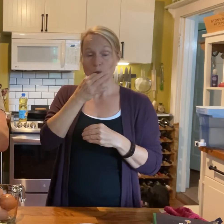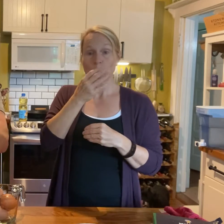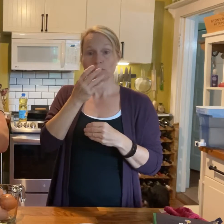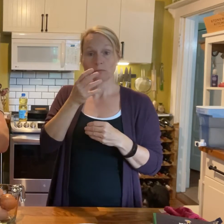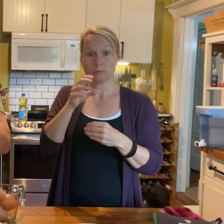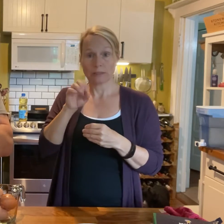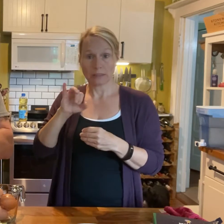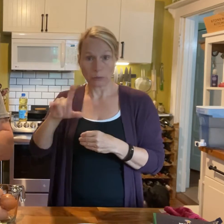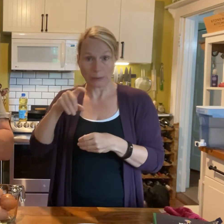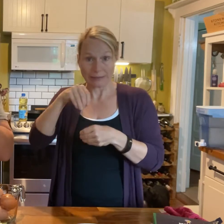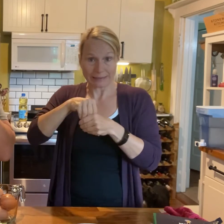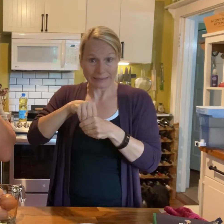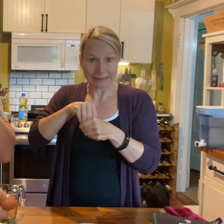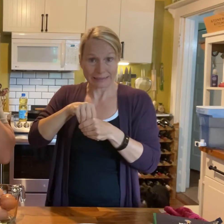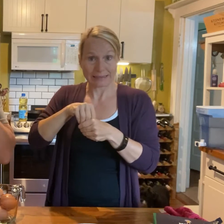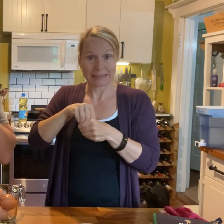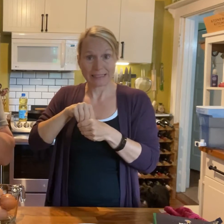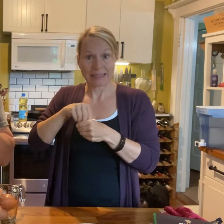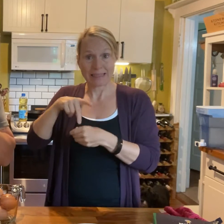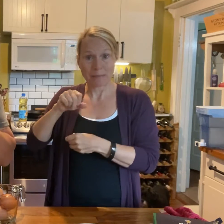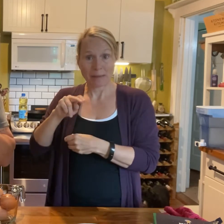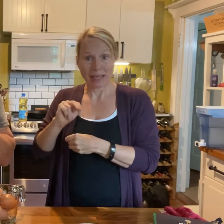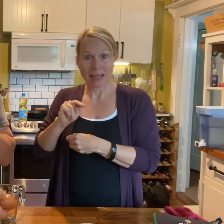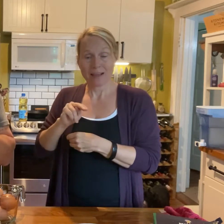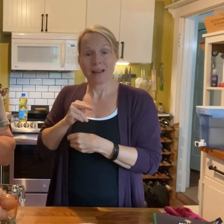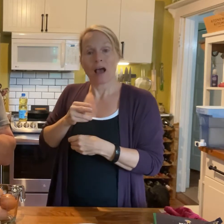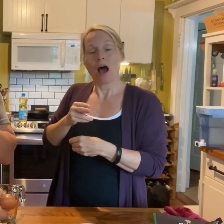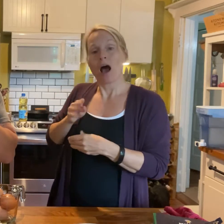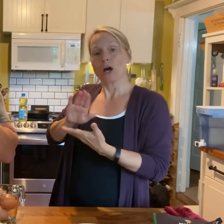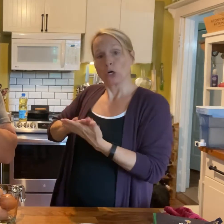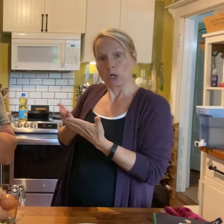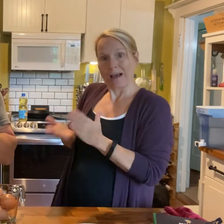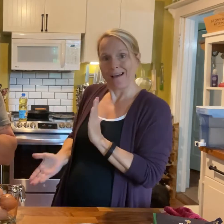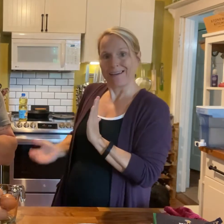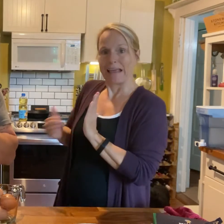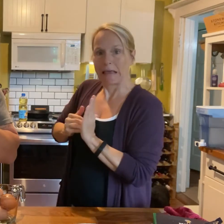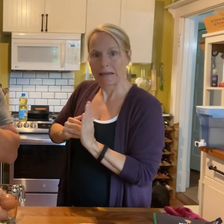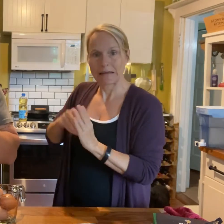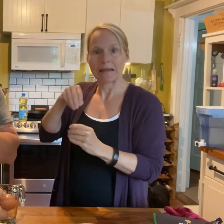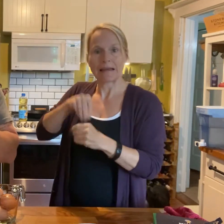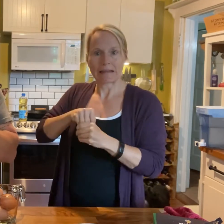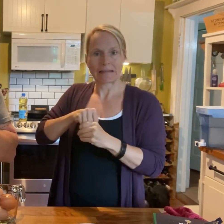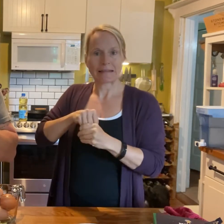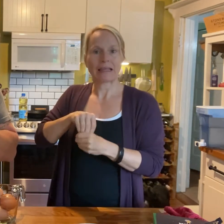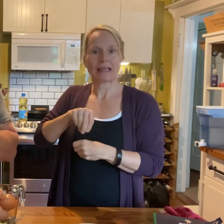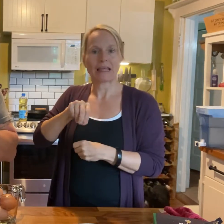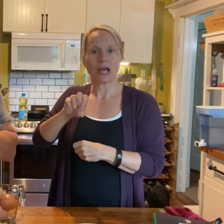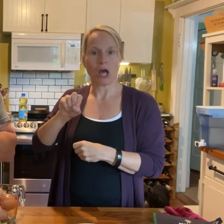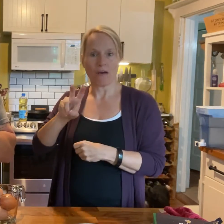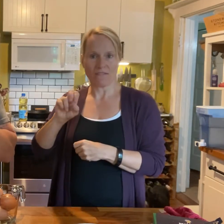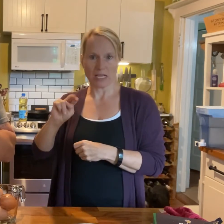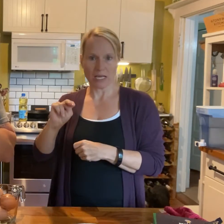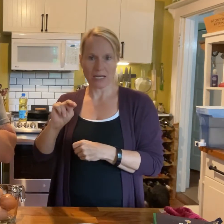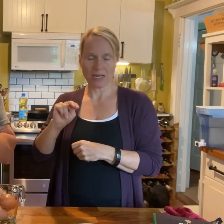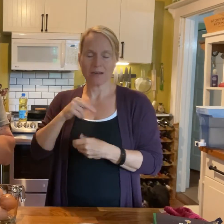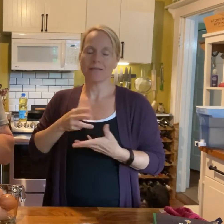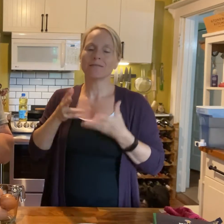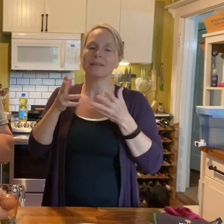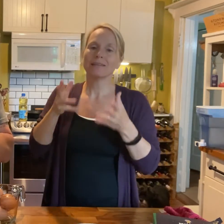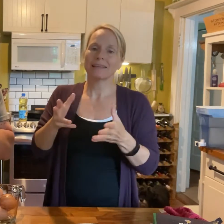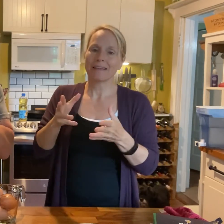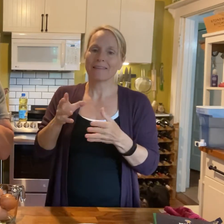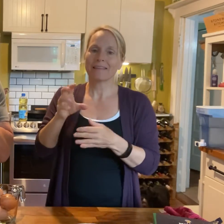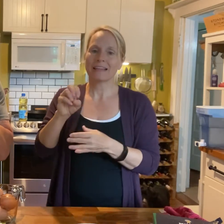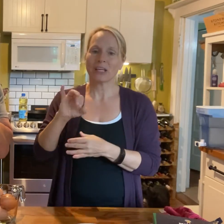the pans, I'll put them back into the oven and let the oil get